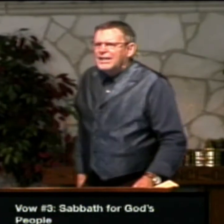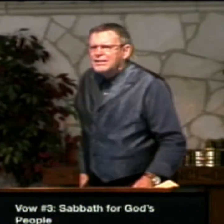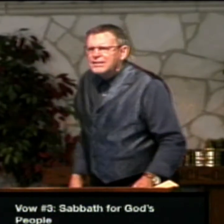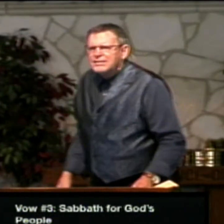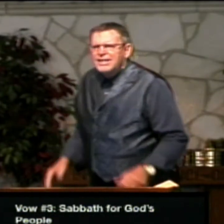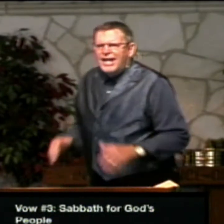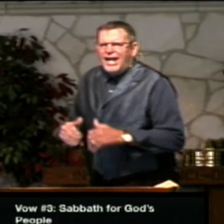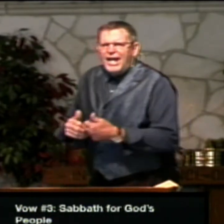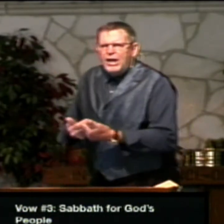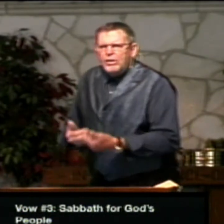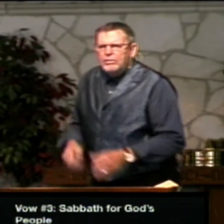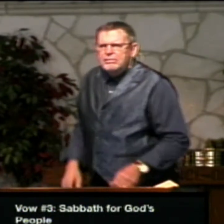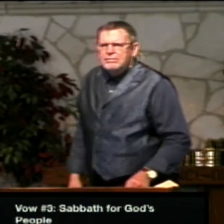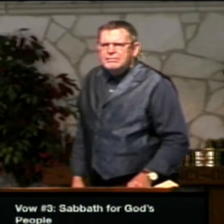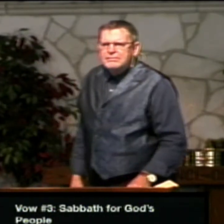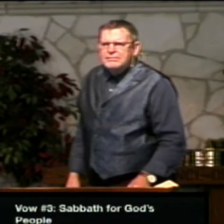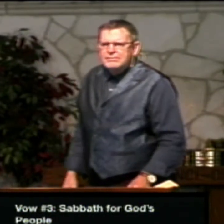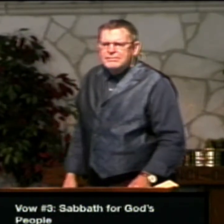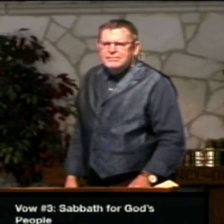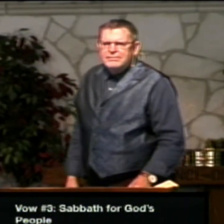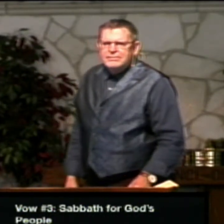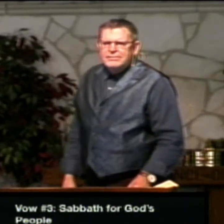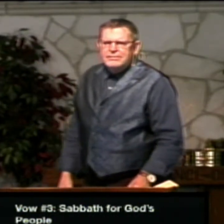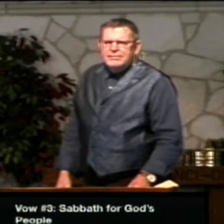Why? How?